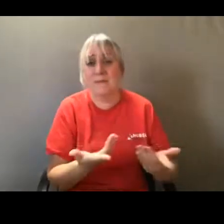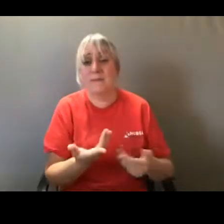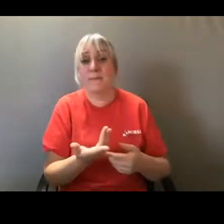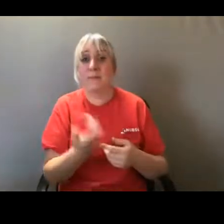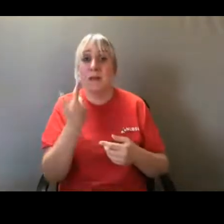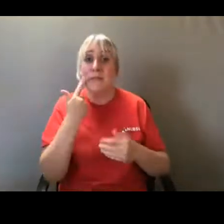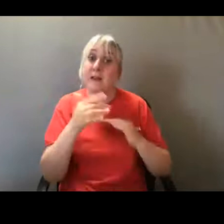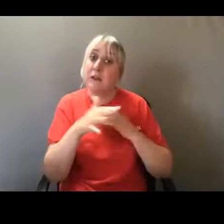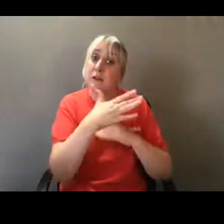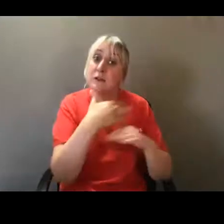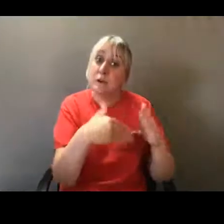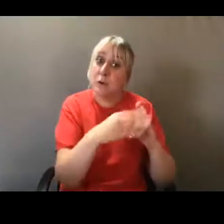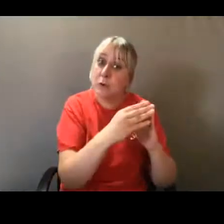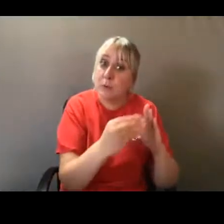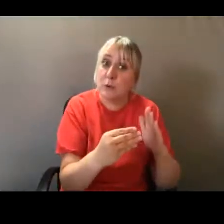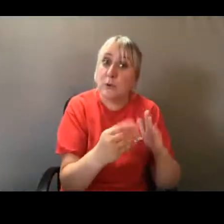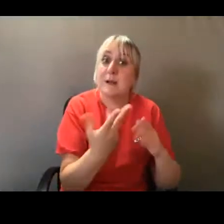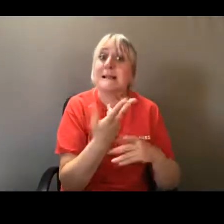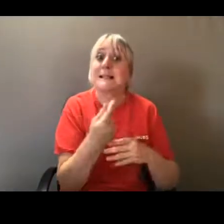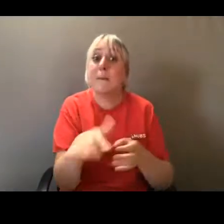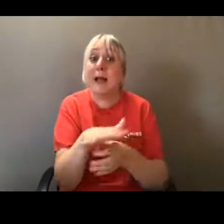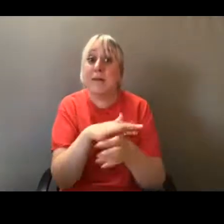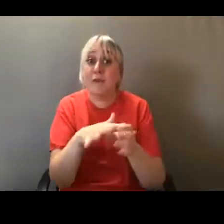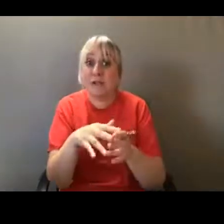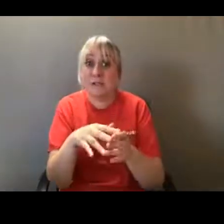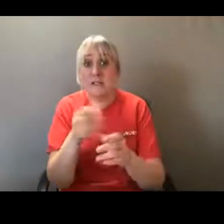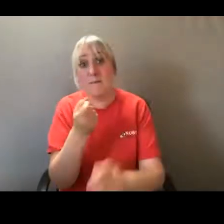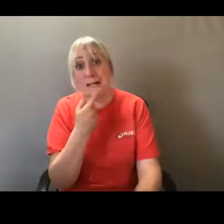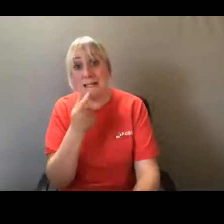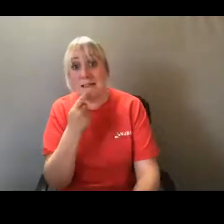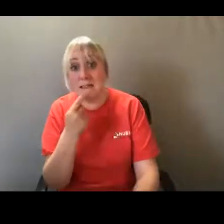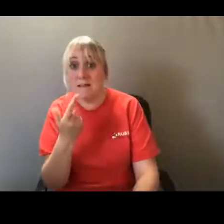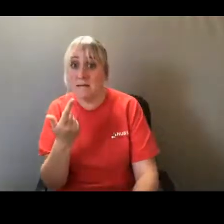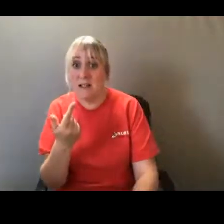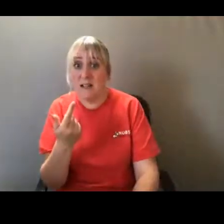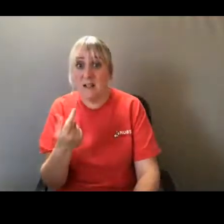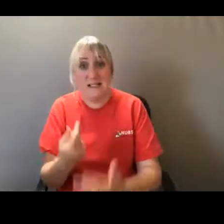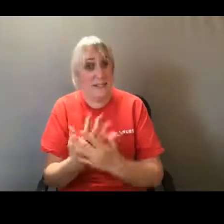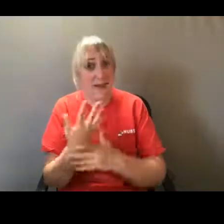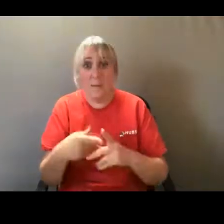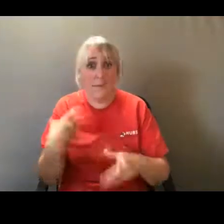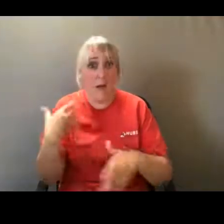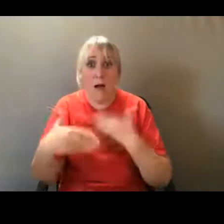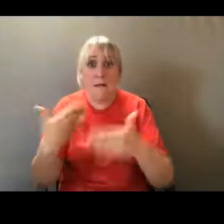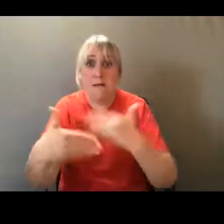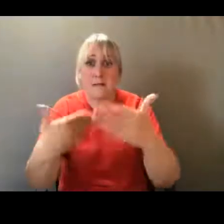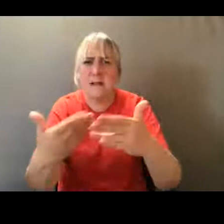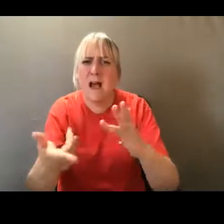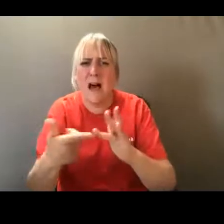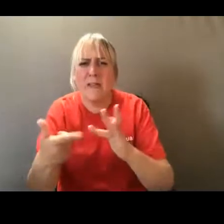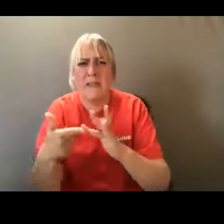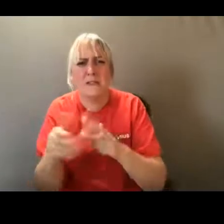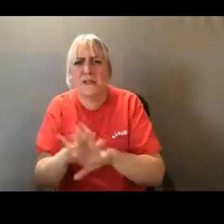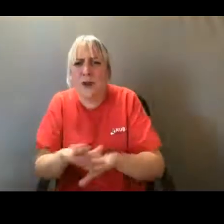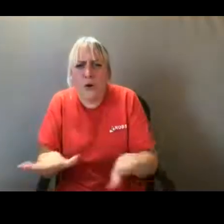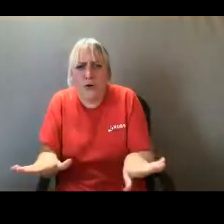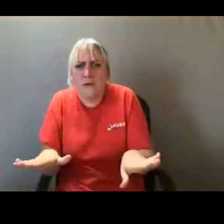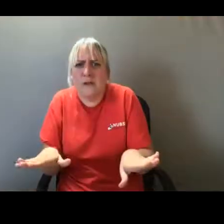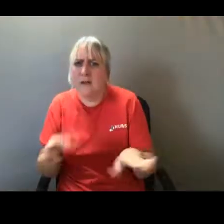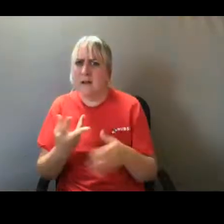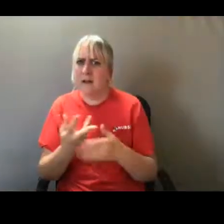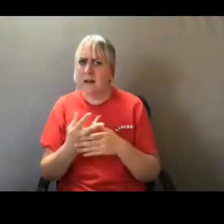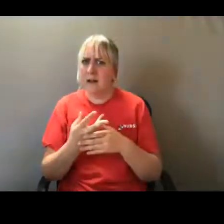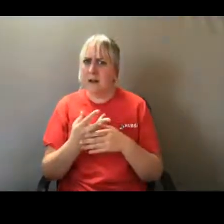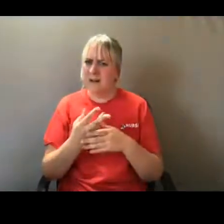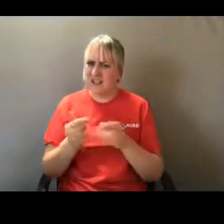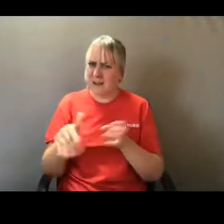some areas of medicine develop faster than others, and why are resources invested in